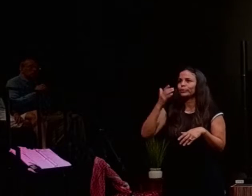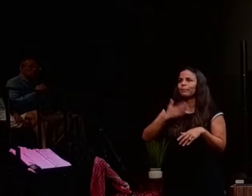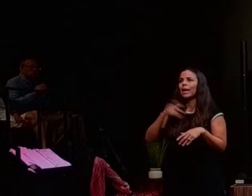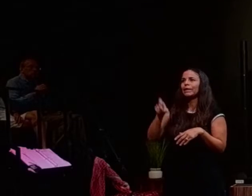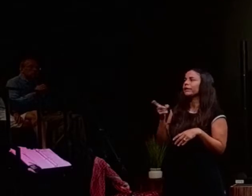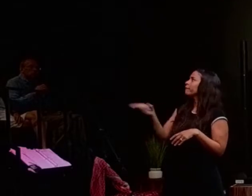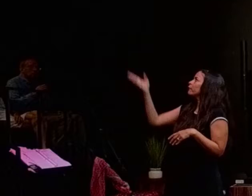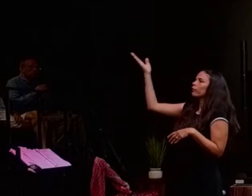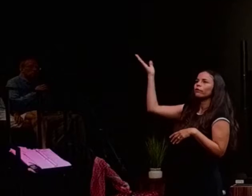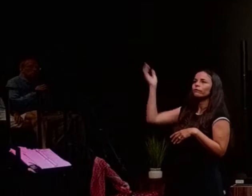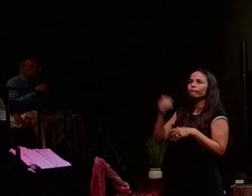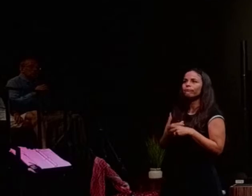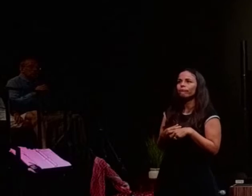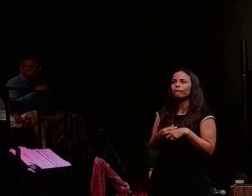right?